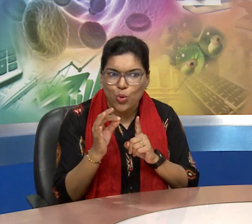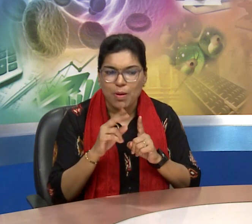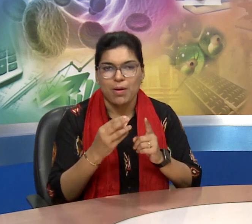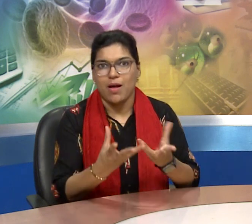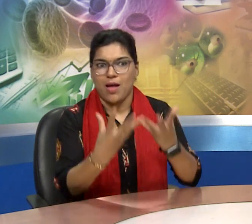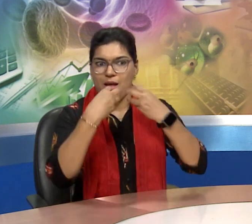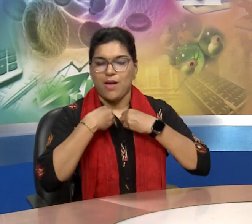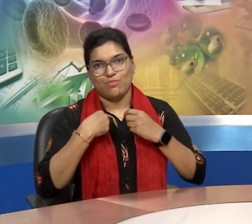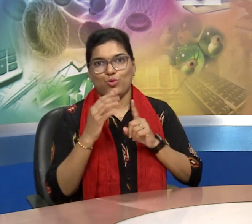need.